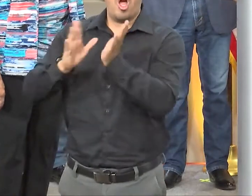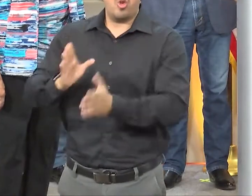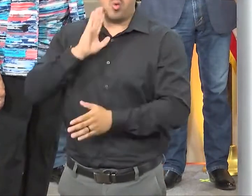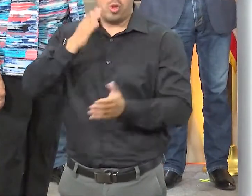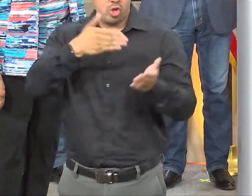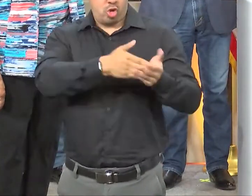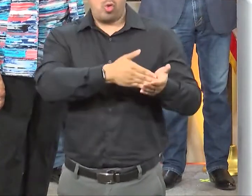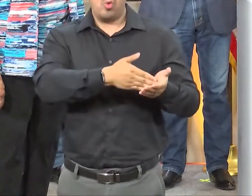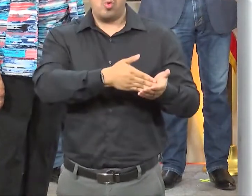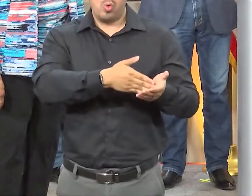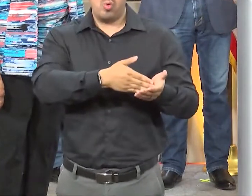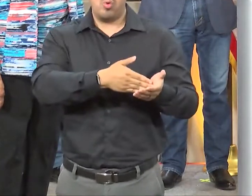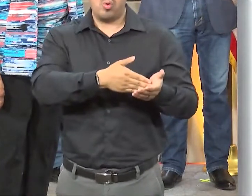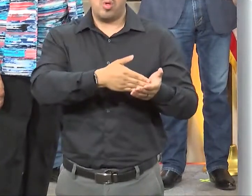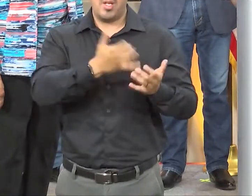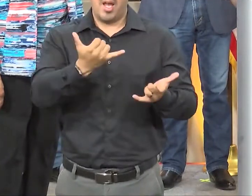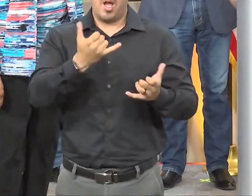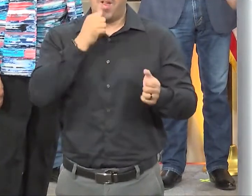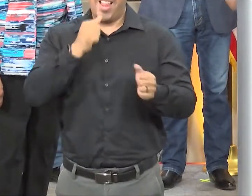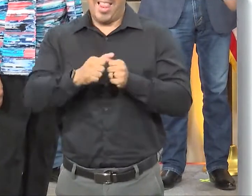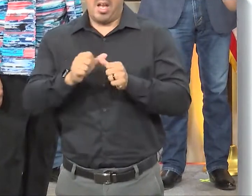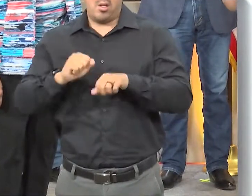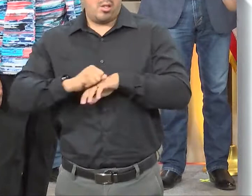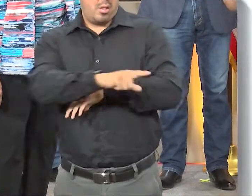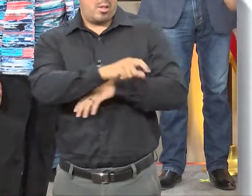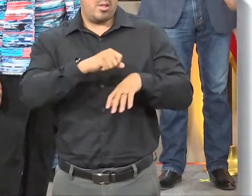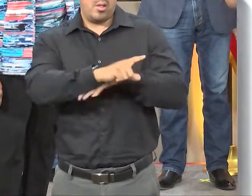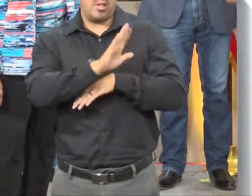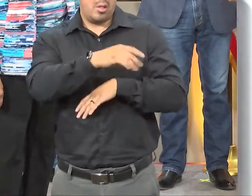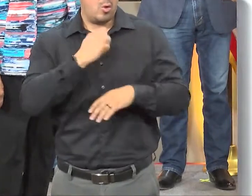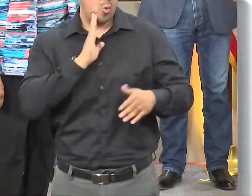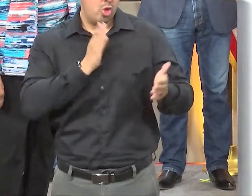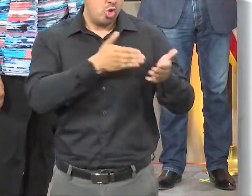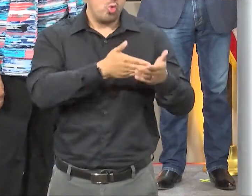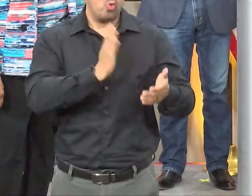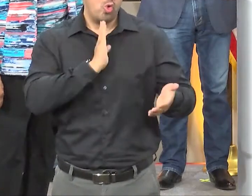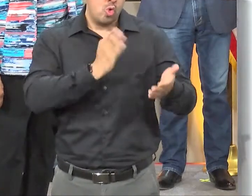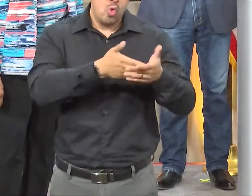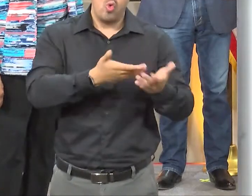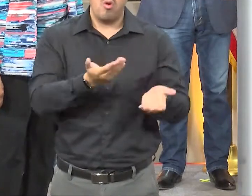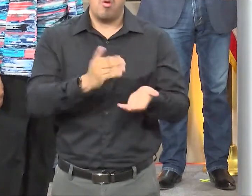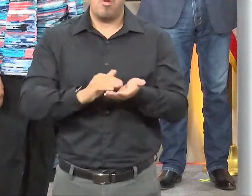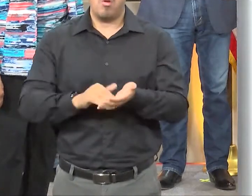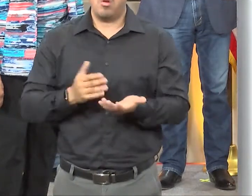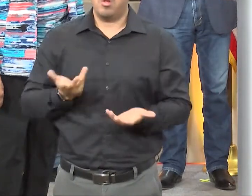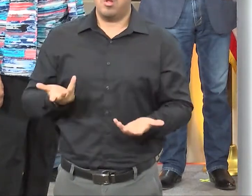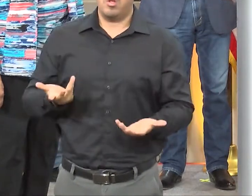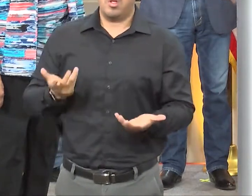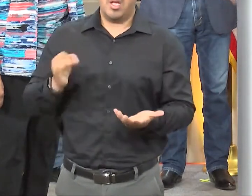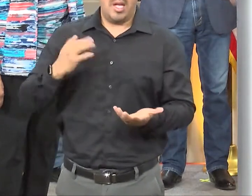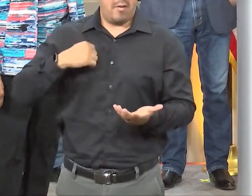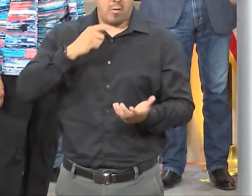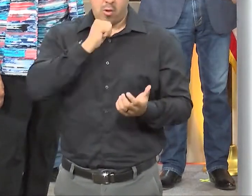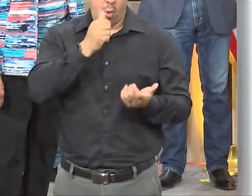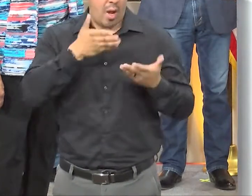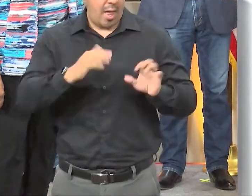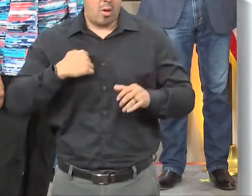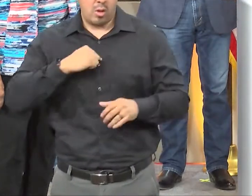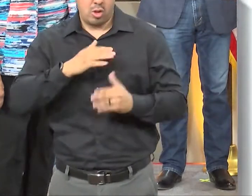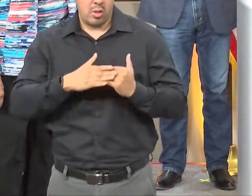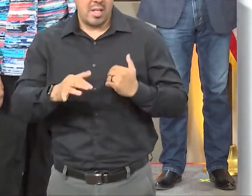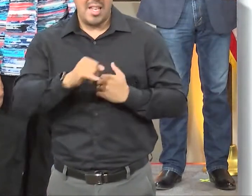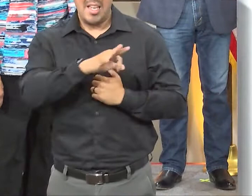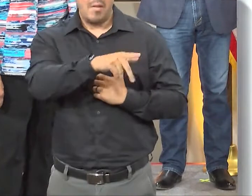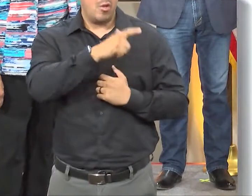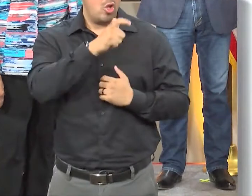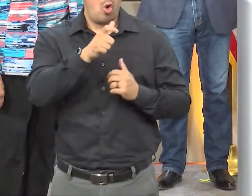you're repeatedly getting letters from them saying, we're going to sue you if you don't let us move forward right now, if you don't go against,